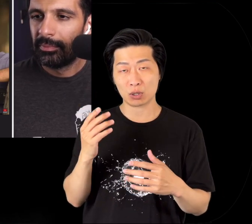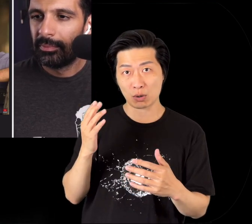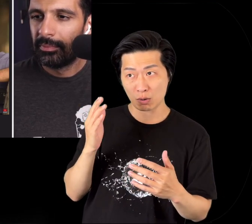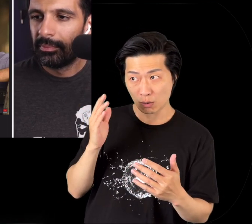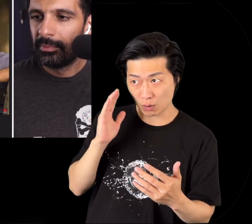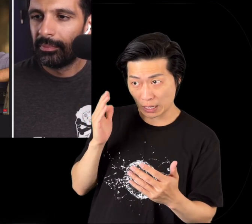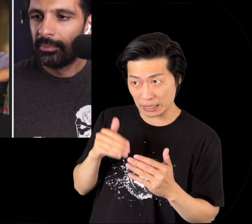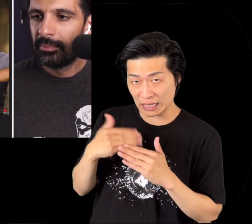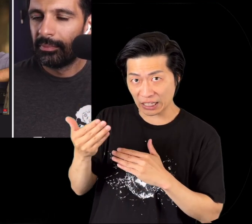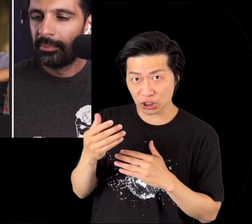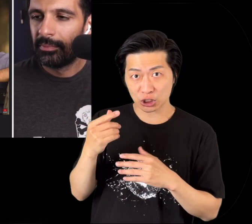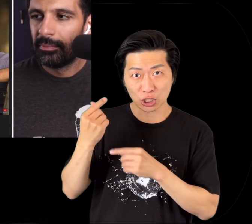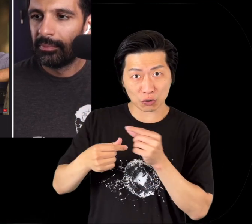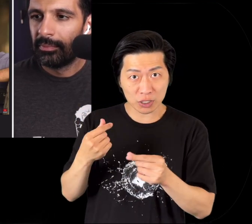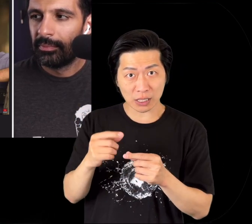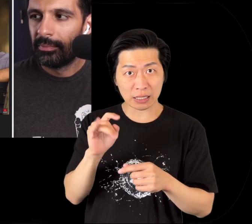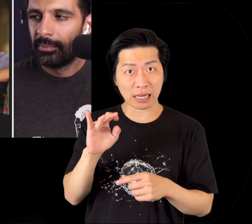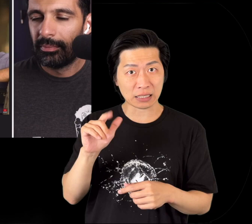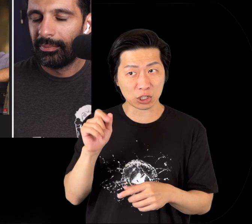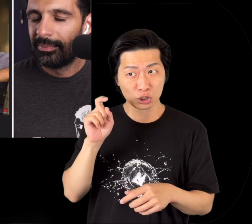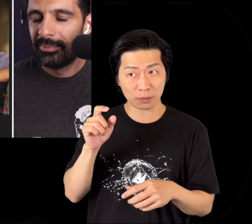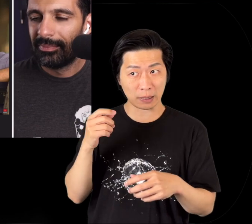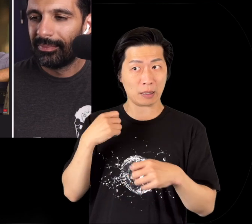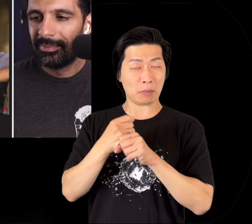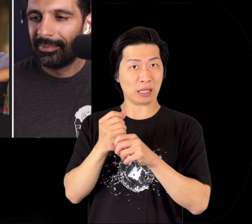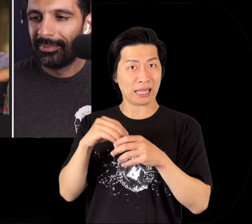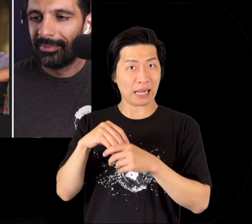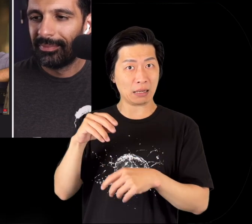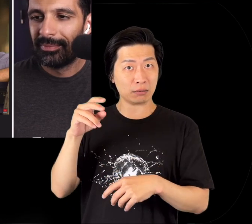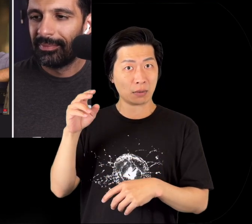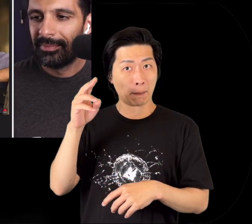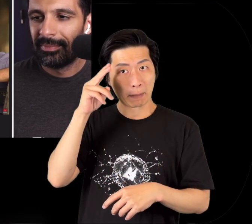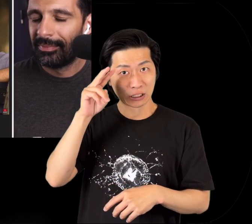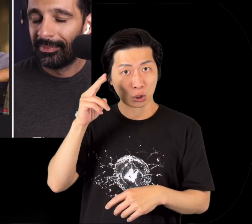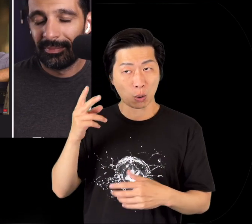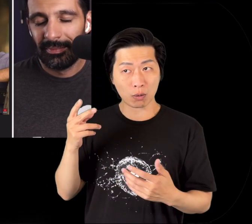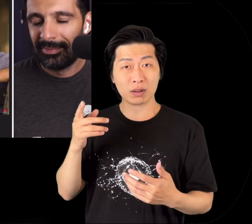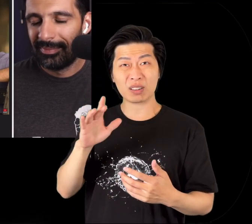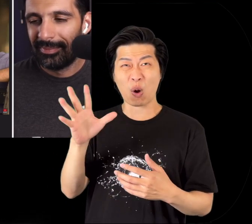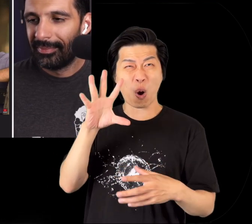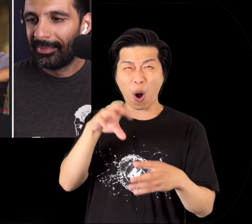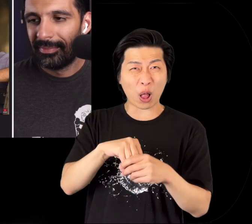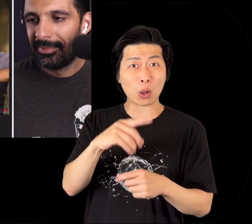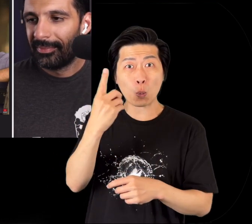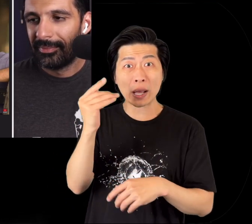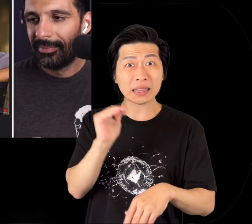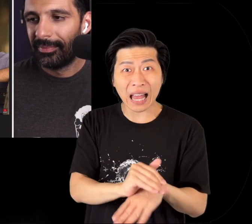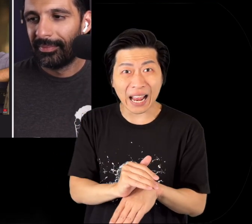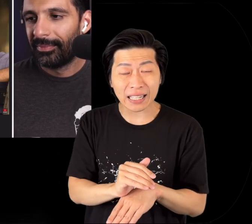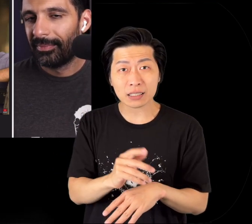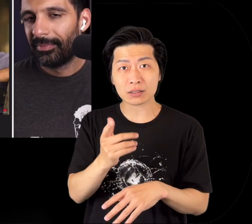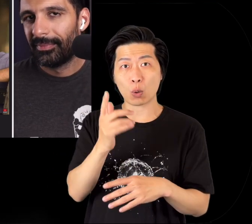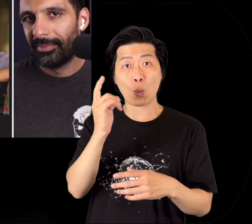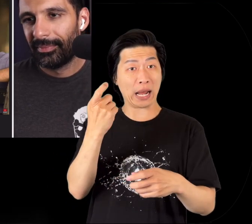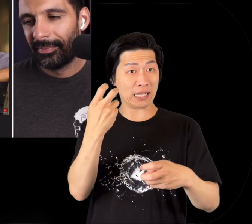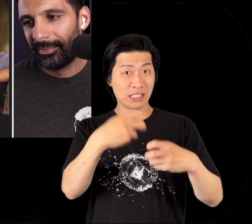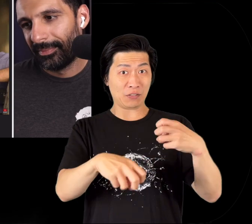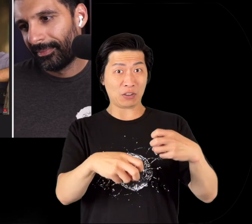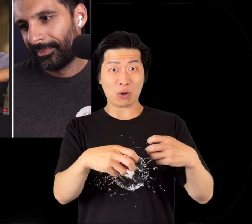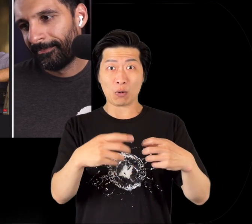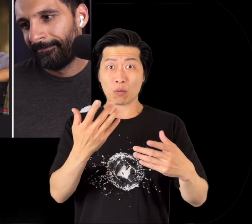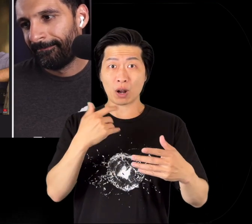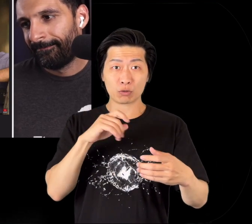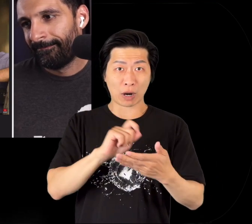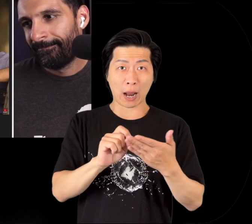generation Tesla should be built in Mexico. It was all in one night. And one of the difficulties of writing a book is you don't want to